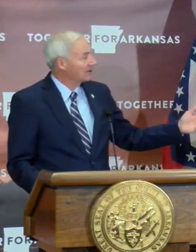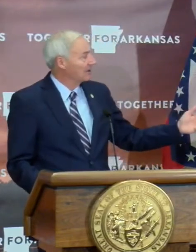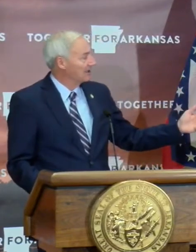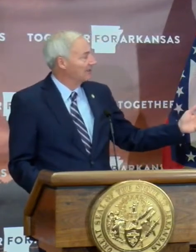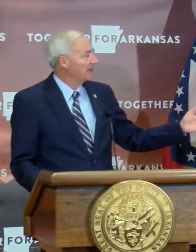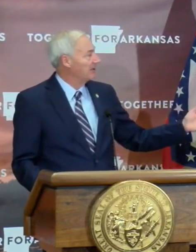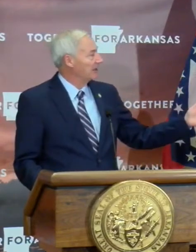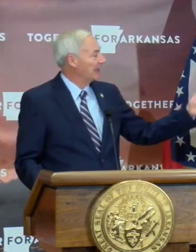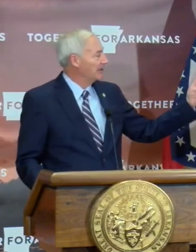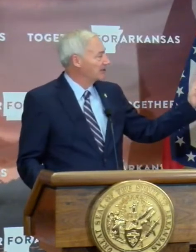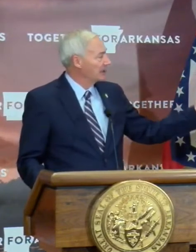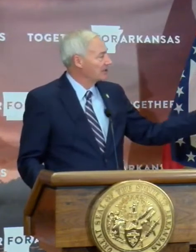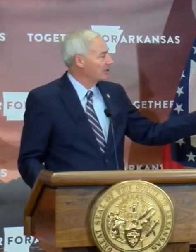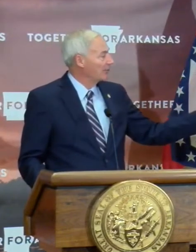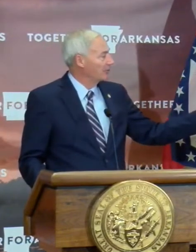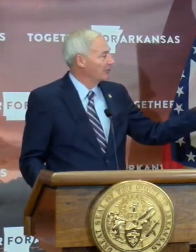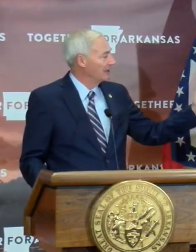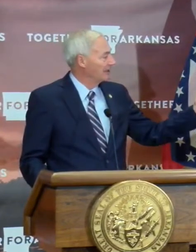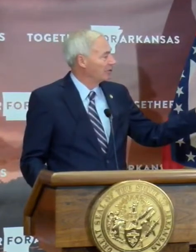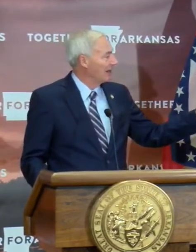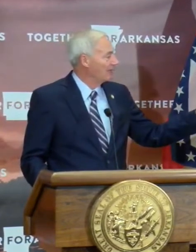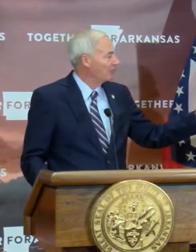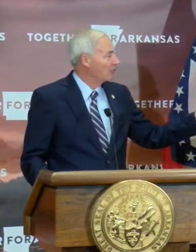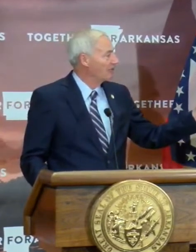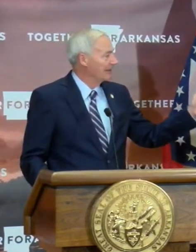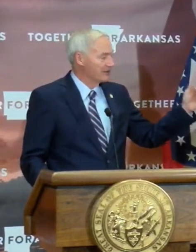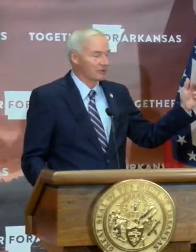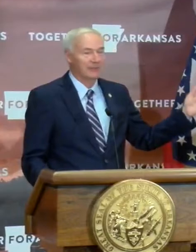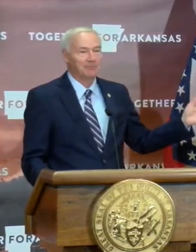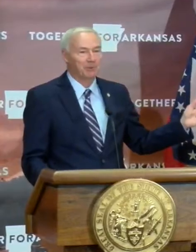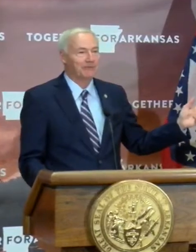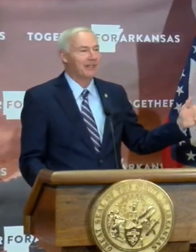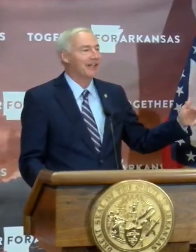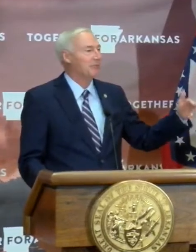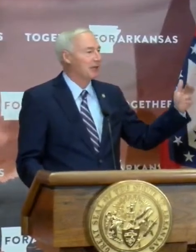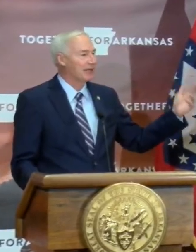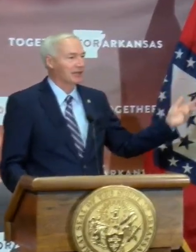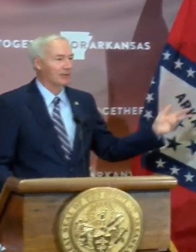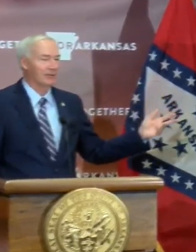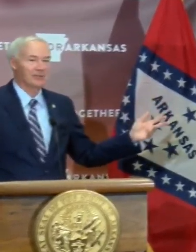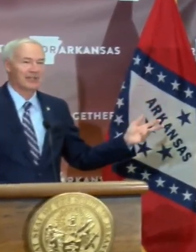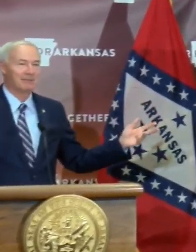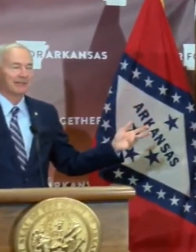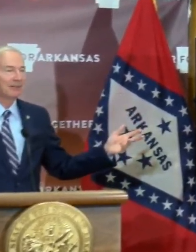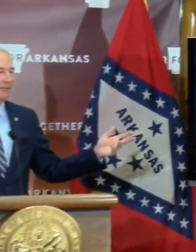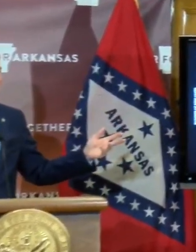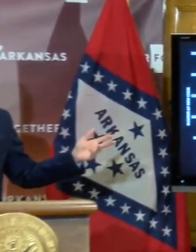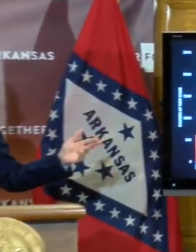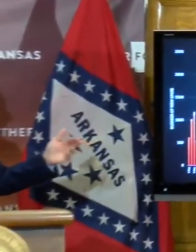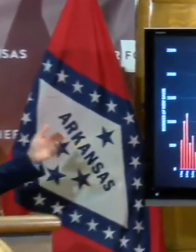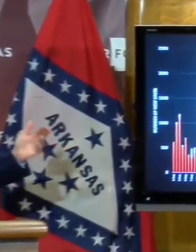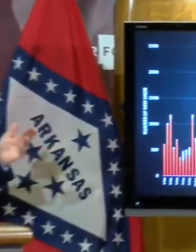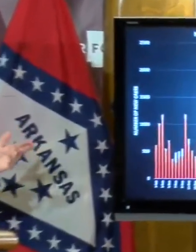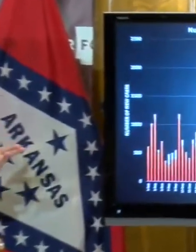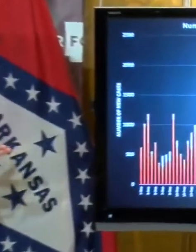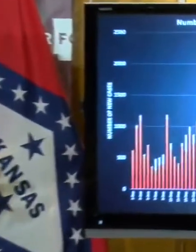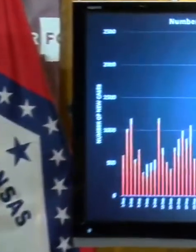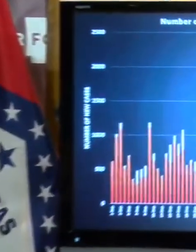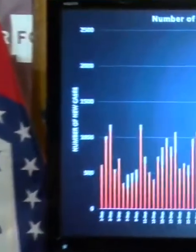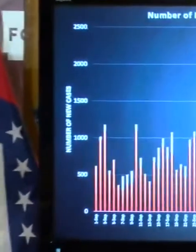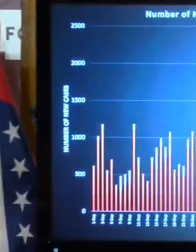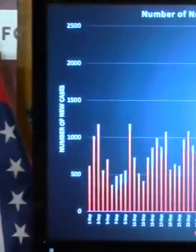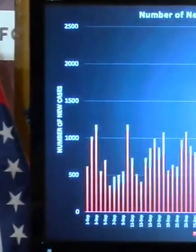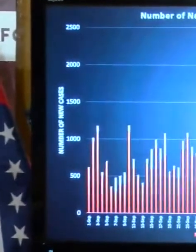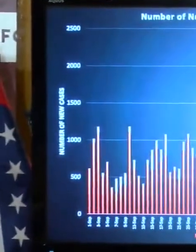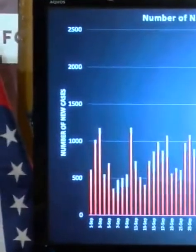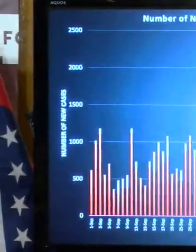So that's an update on the cases. Let's go through it in a graph form. This will be abbreviated. We're not going to go through the same level of graphs we often